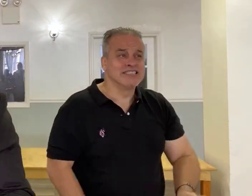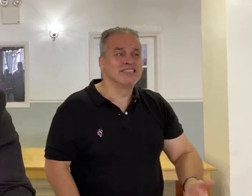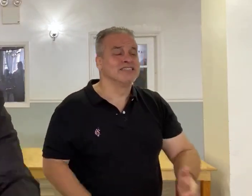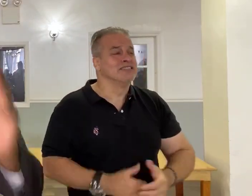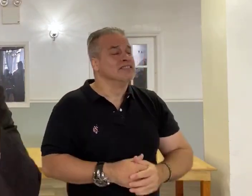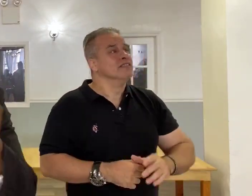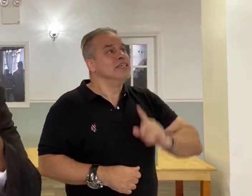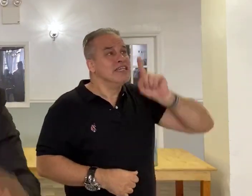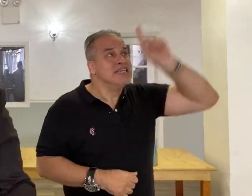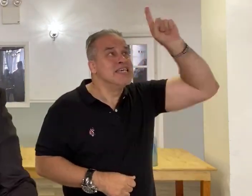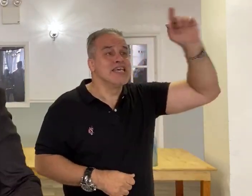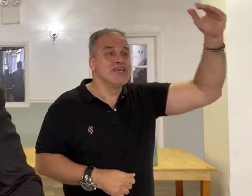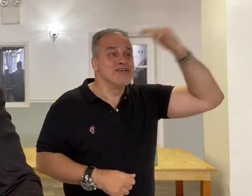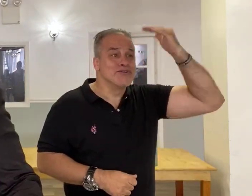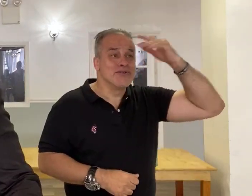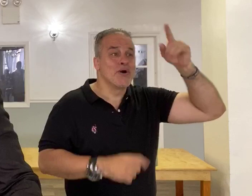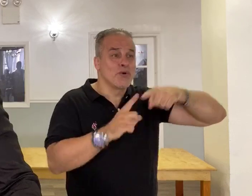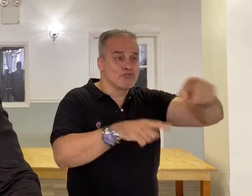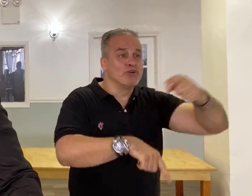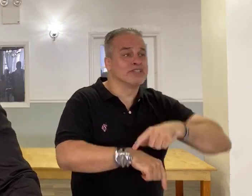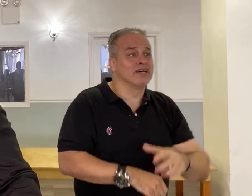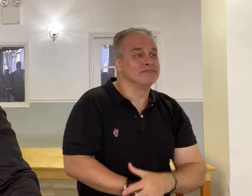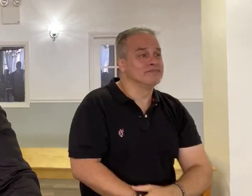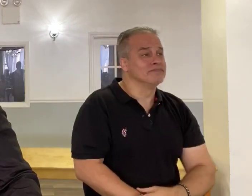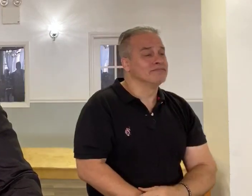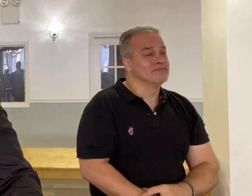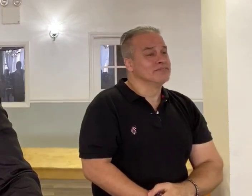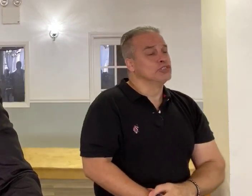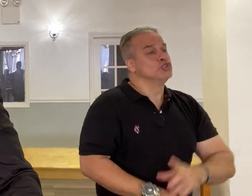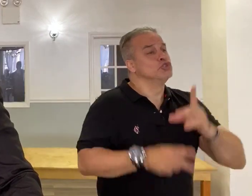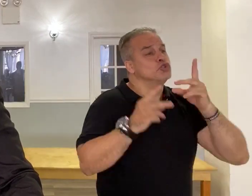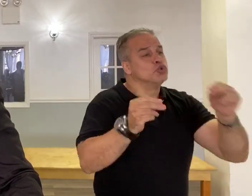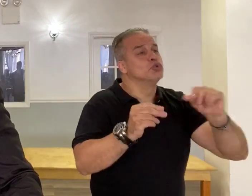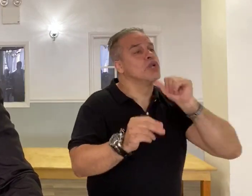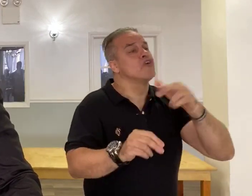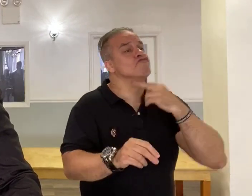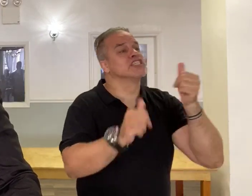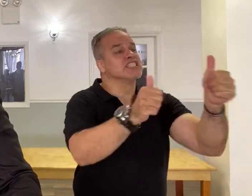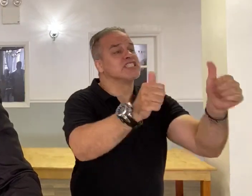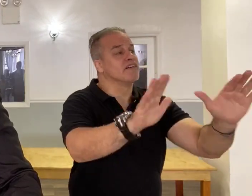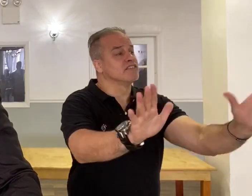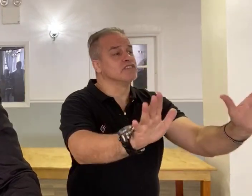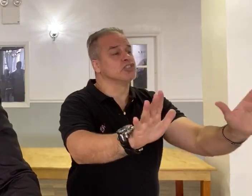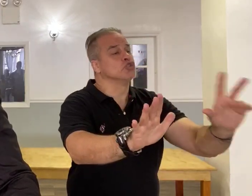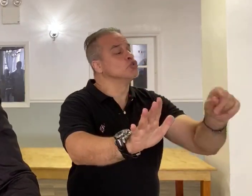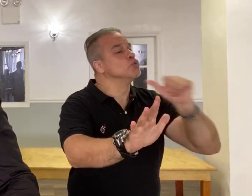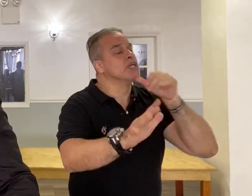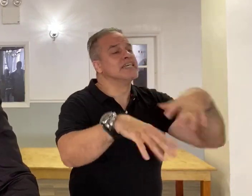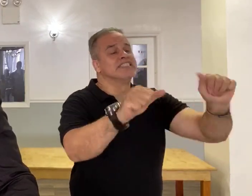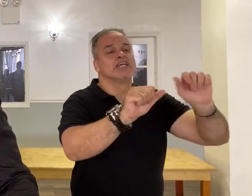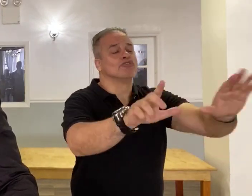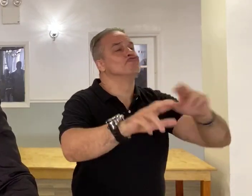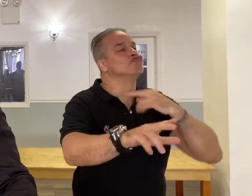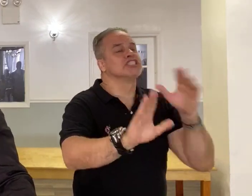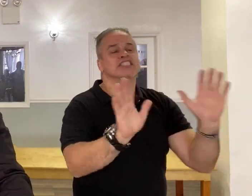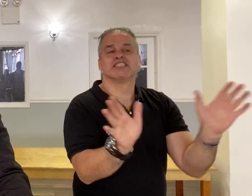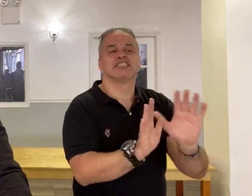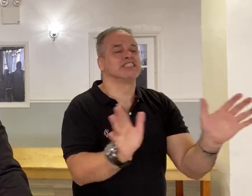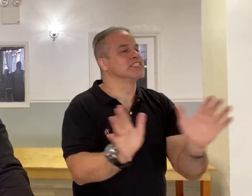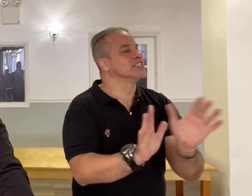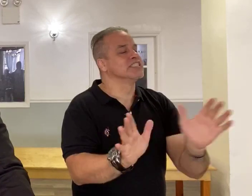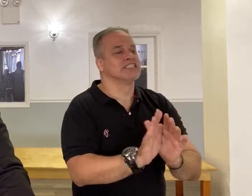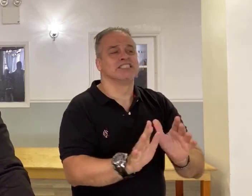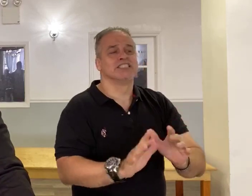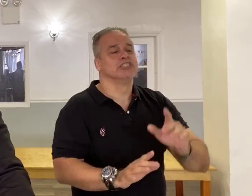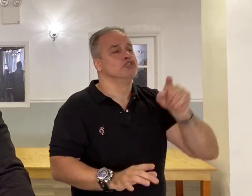not accepted Jesus Christ as Savior, you do not leave this church until you have a meeting with